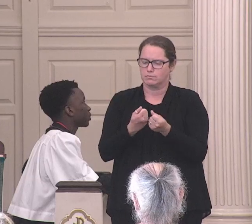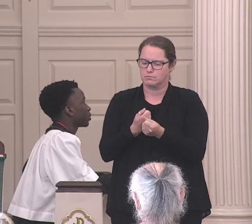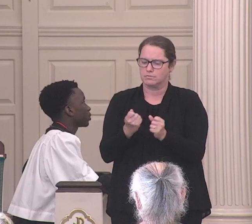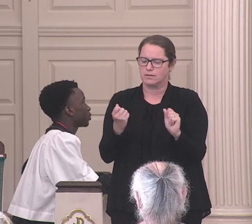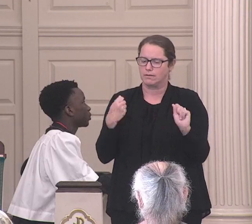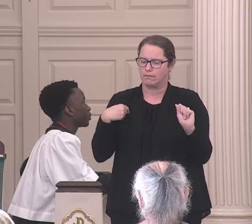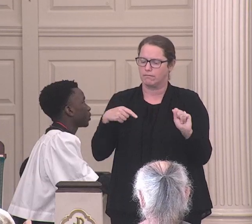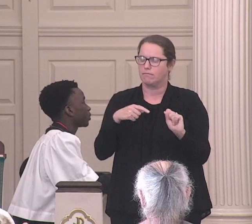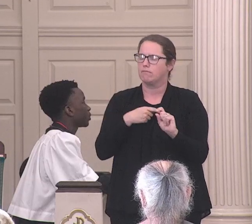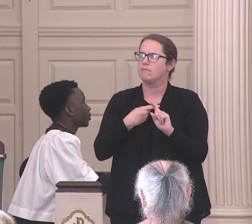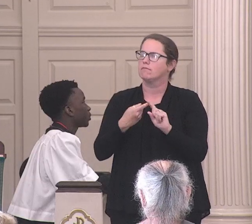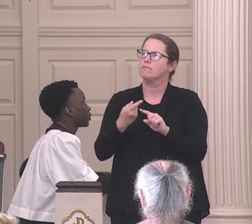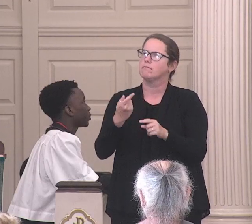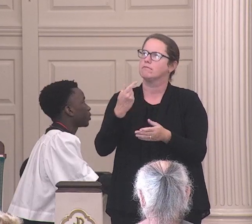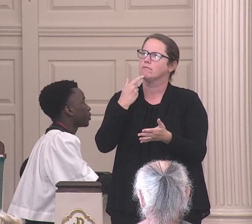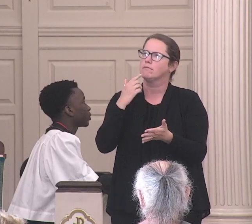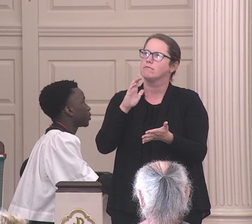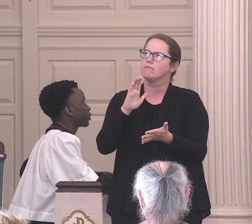not into